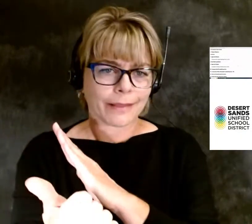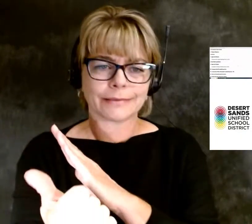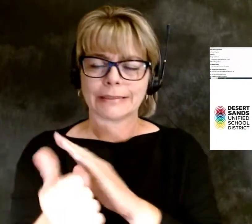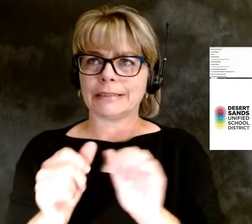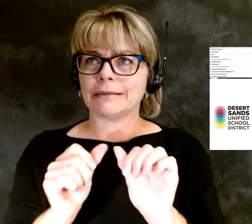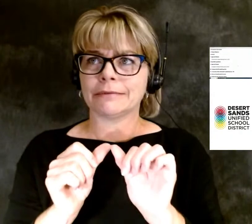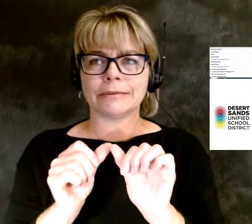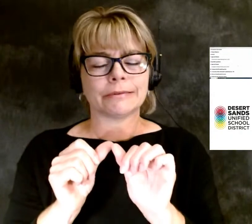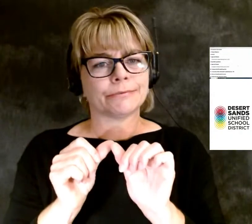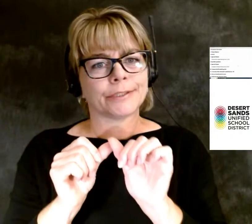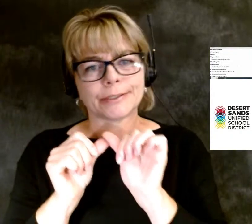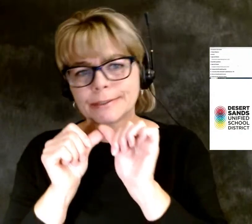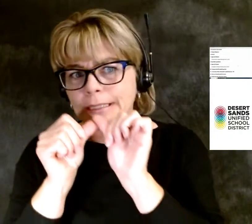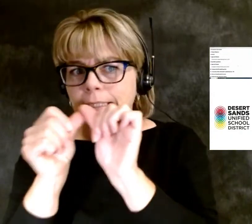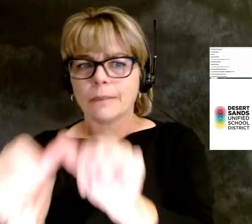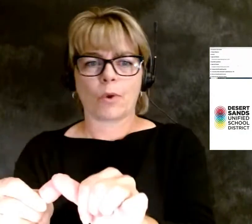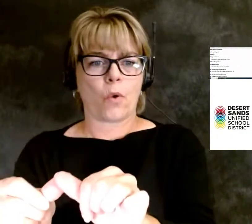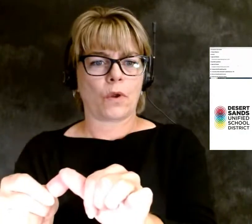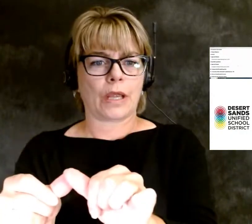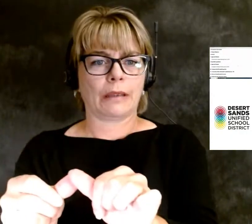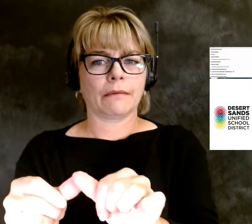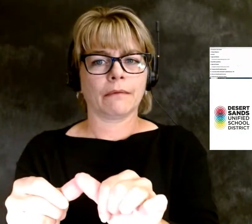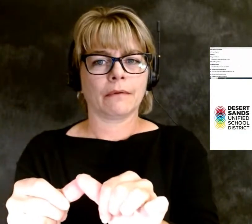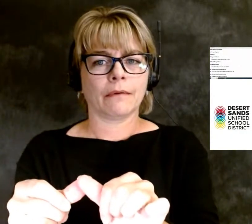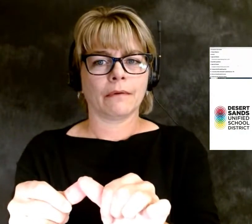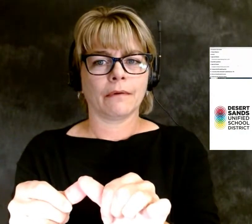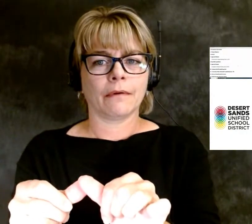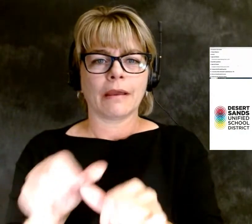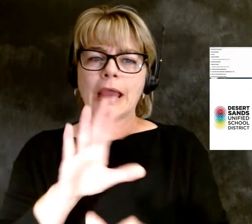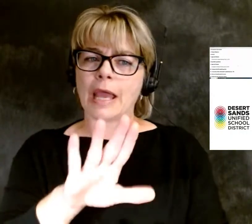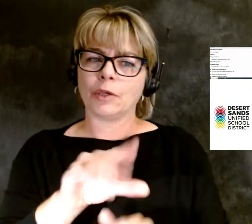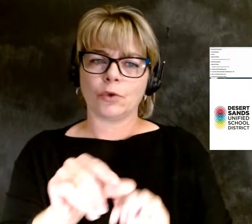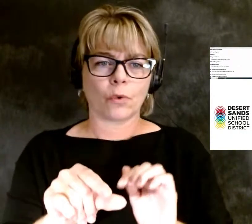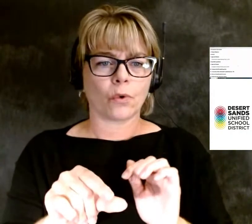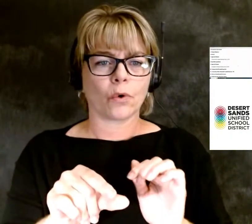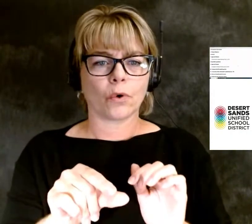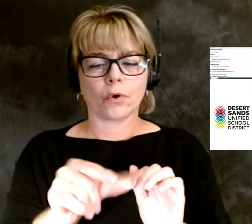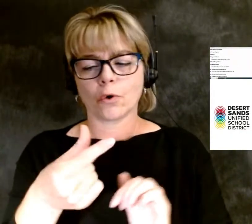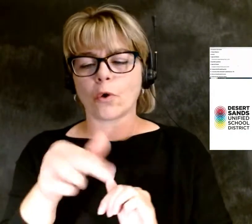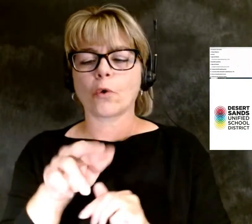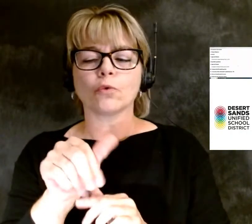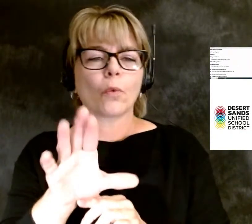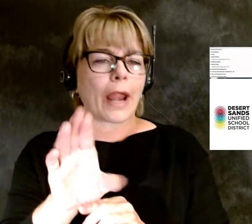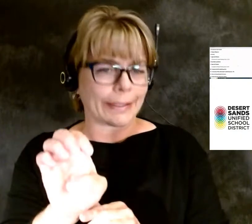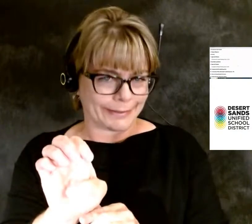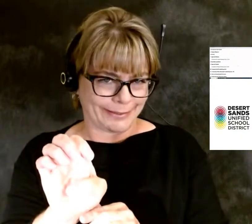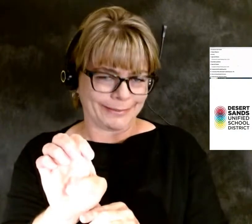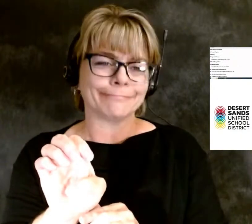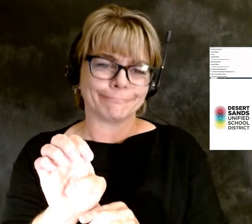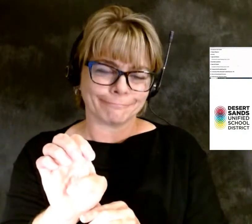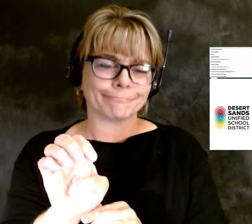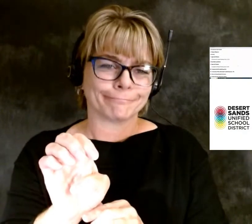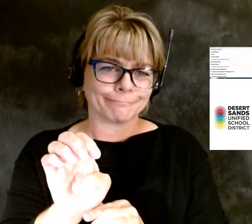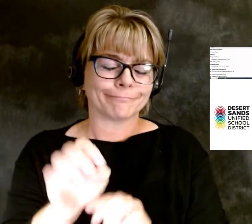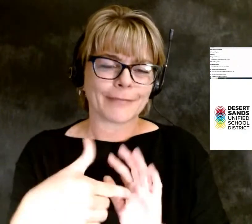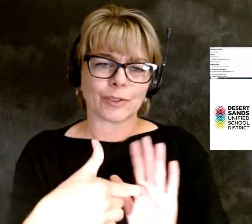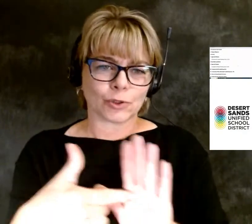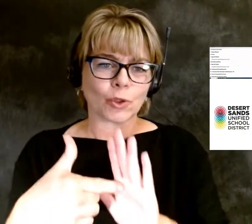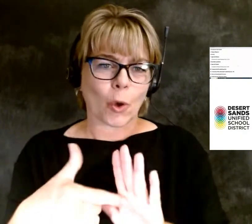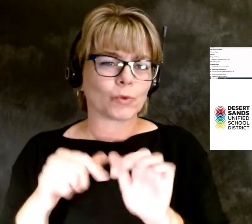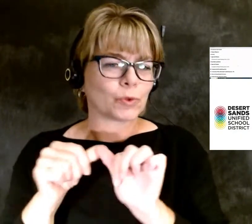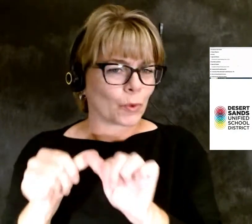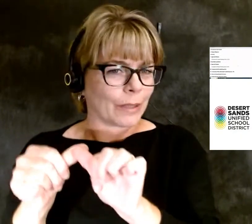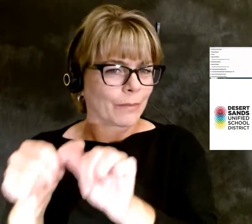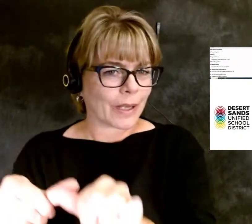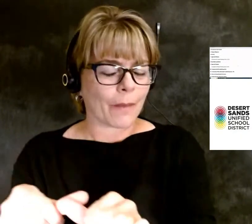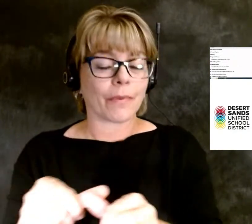and you know your grit is definitely on display, so keep it up. Caitlin Montano and the three other young ladies who